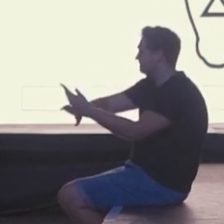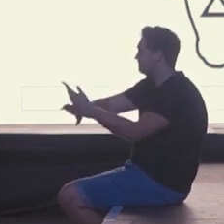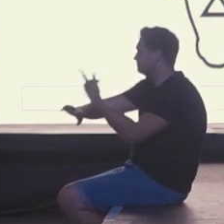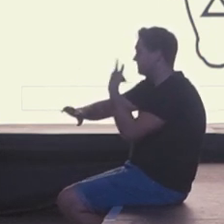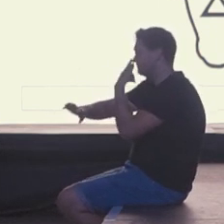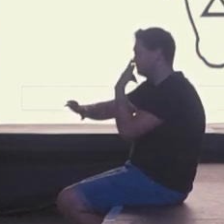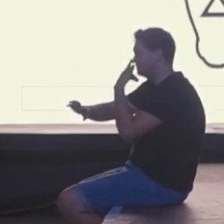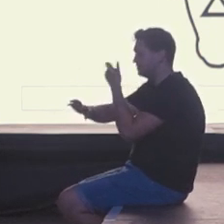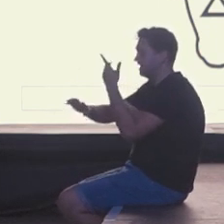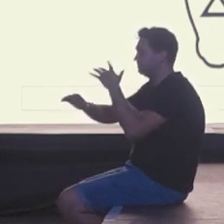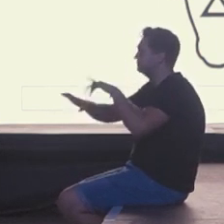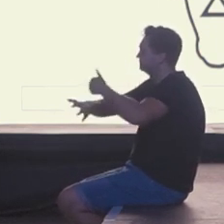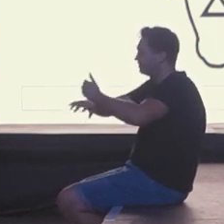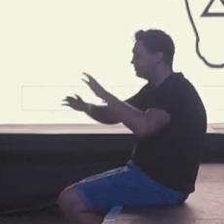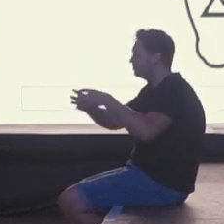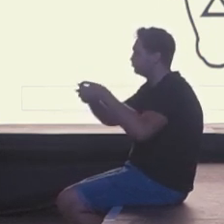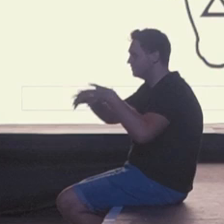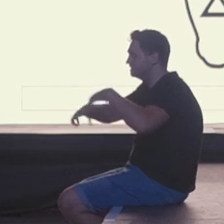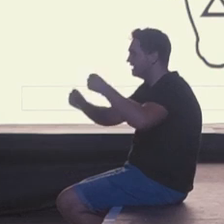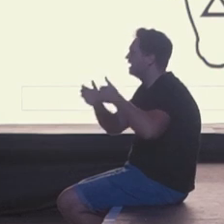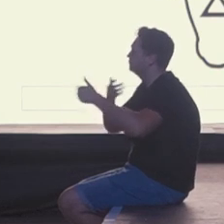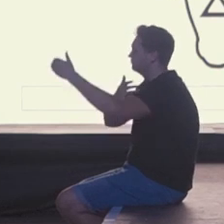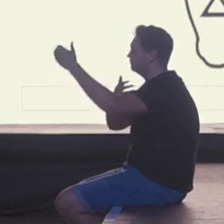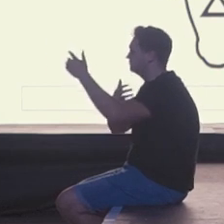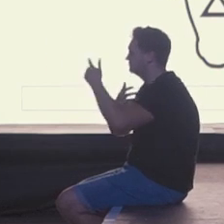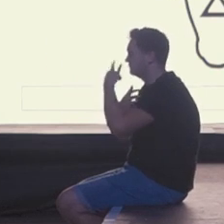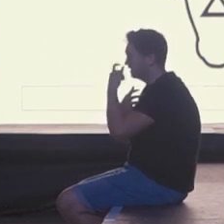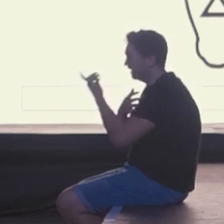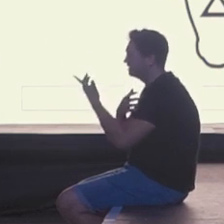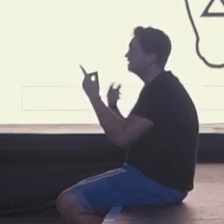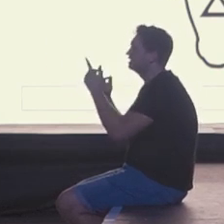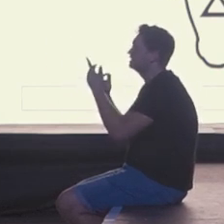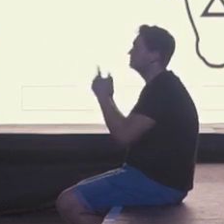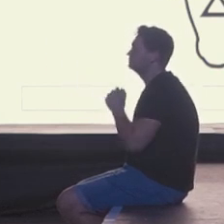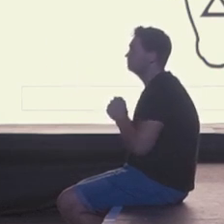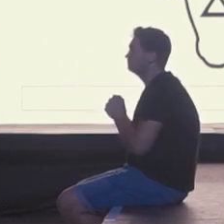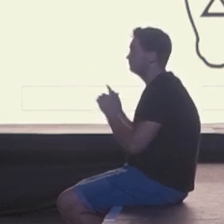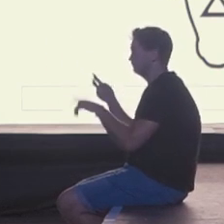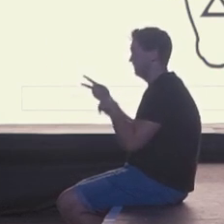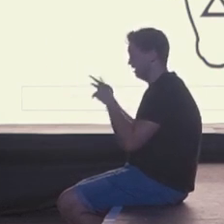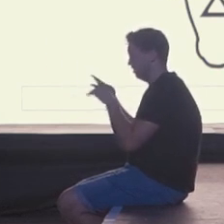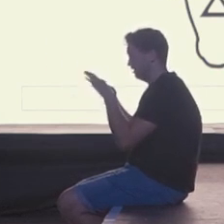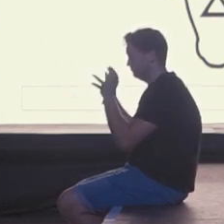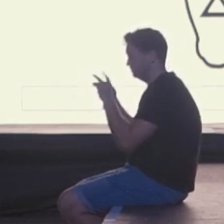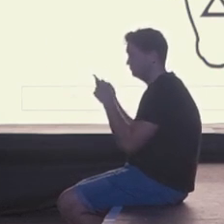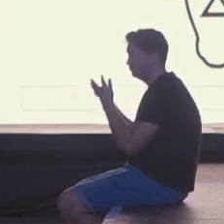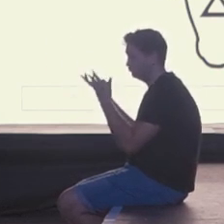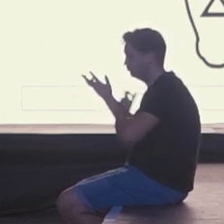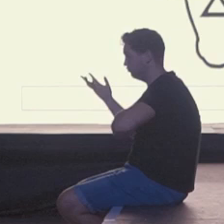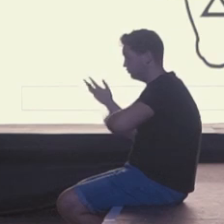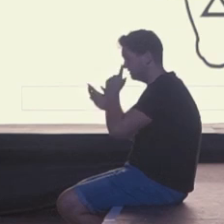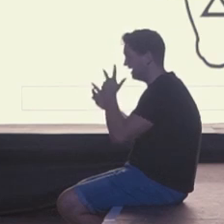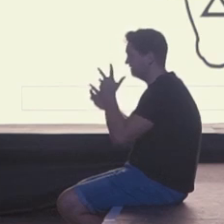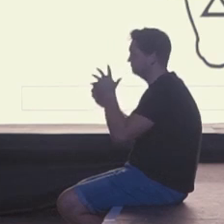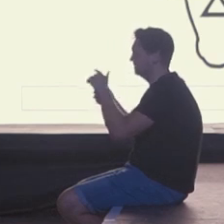can get those groups started and get you going in the community. If not, then there's also a lot of roles that can be done virtually,